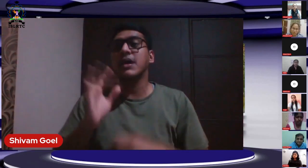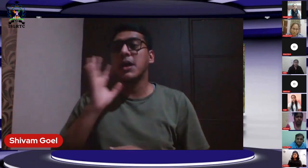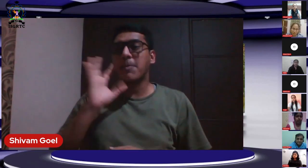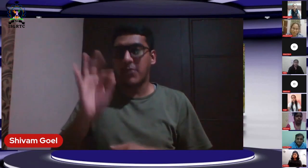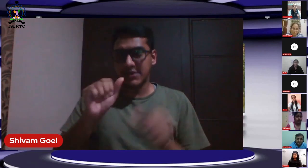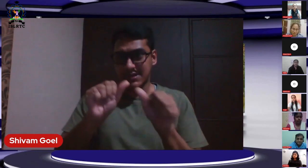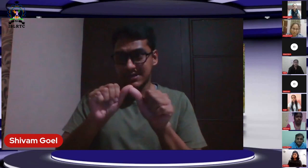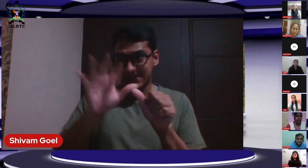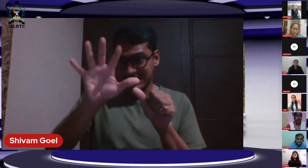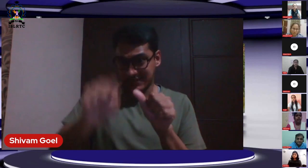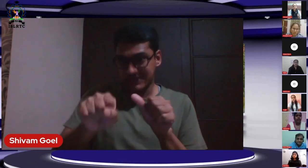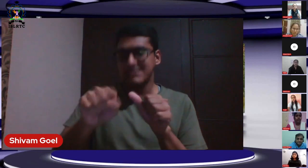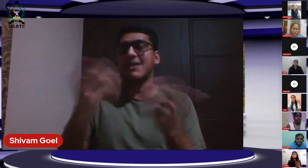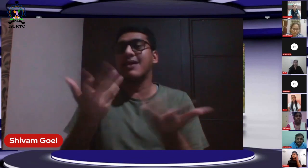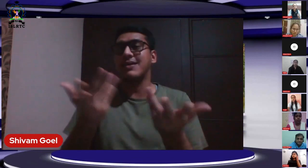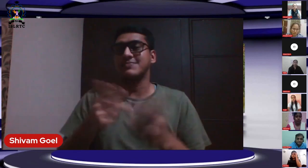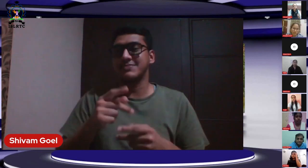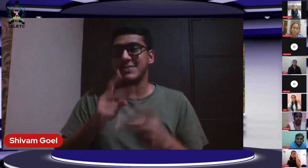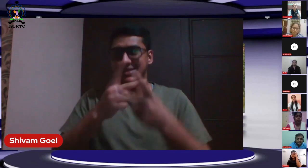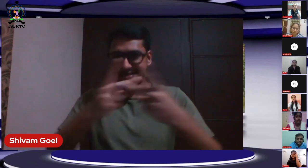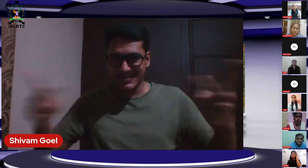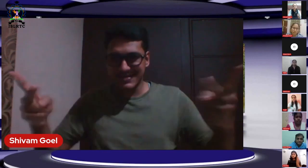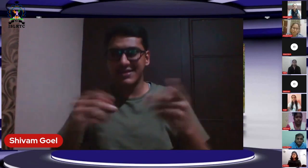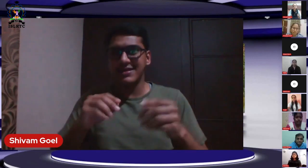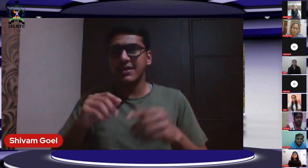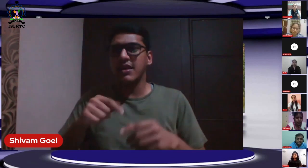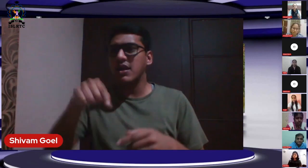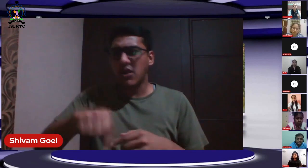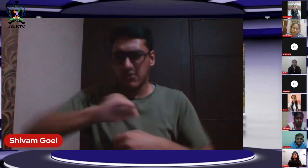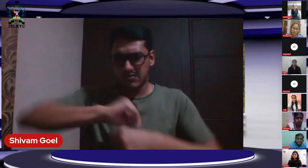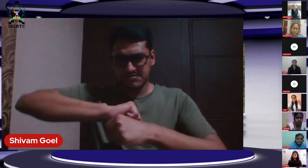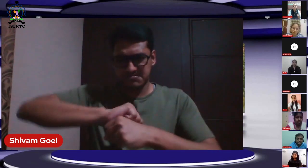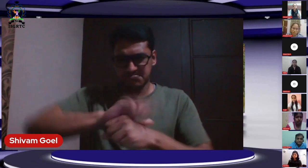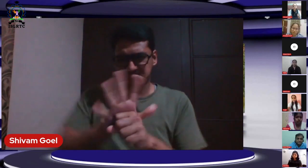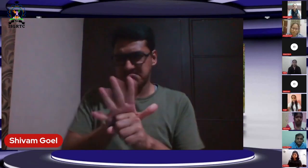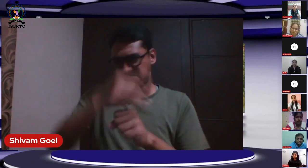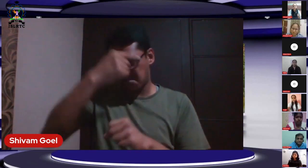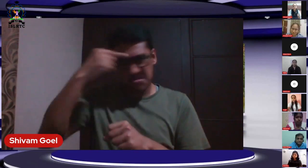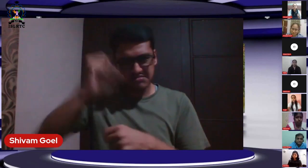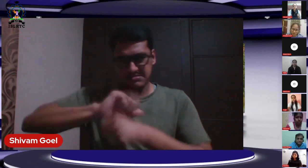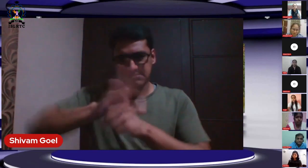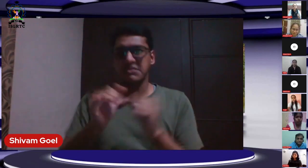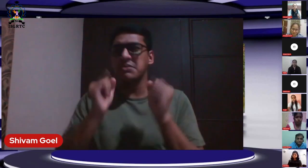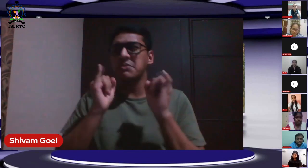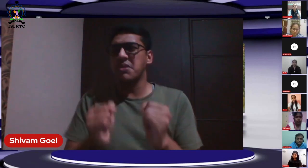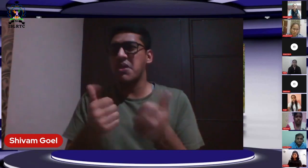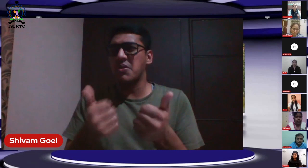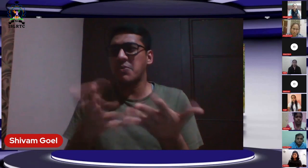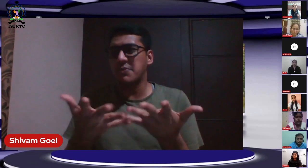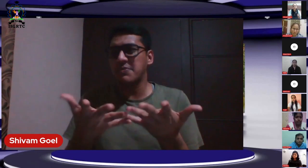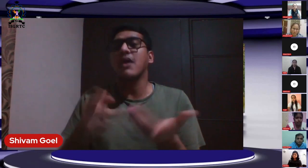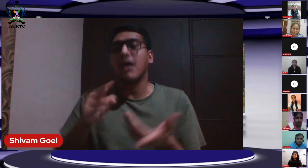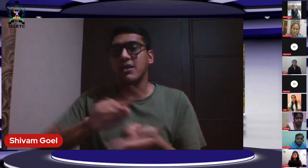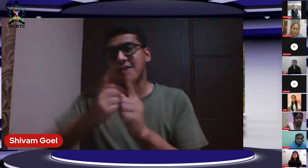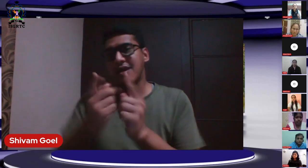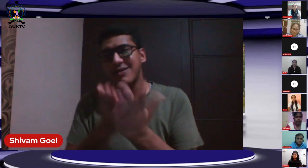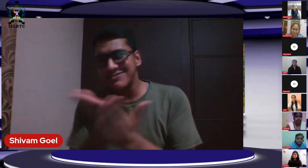It's not only in India, and the yoga is nowadays getting the importance of yoga is getting spread everywhere,